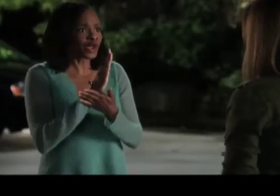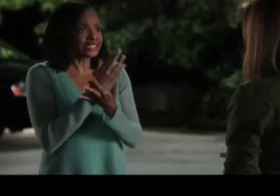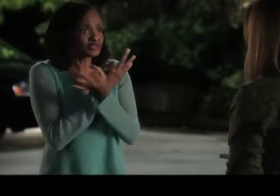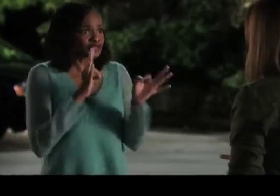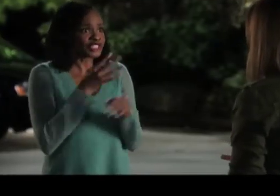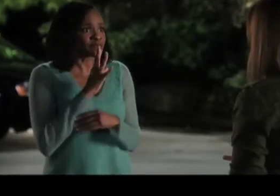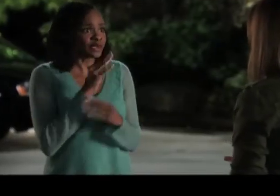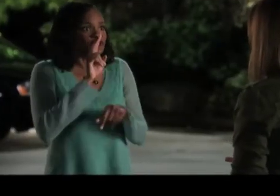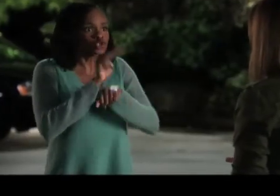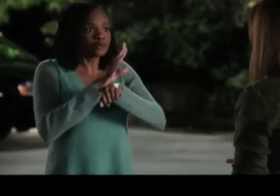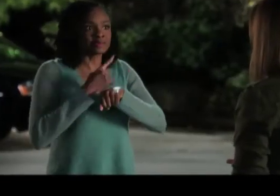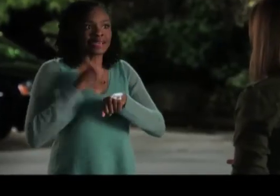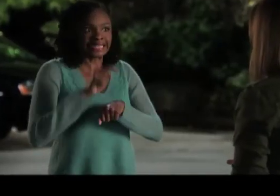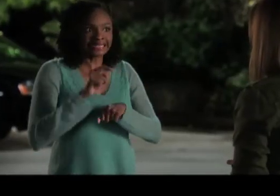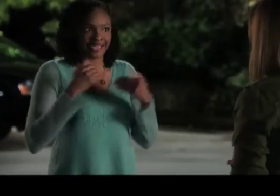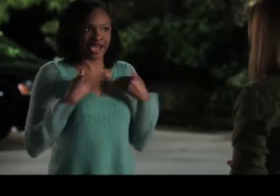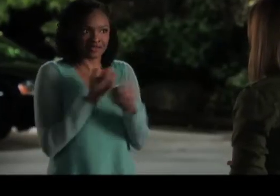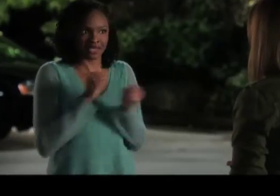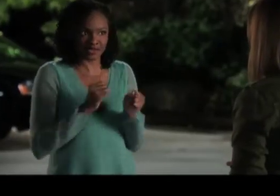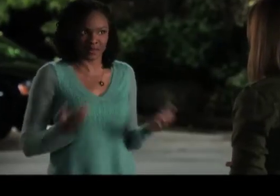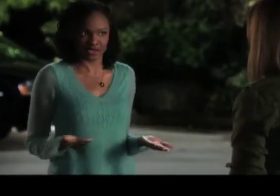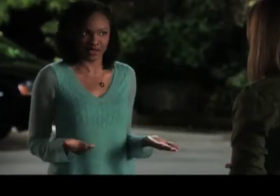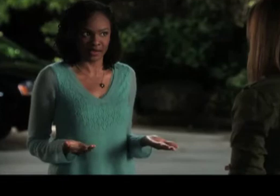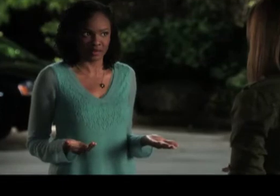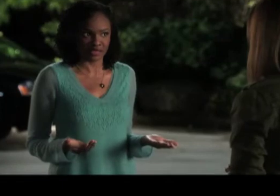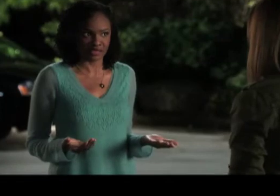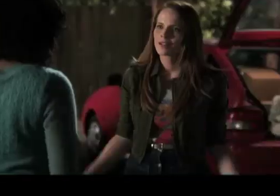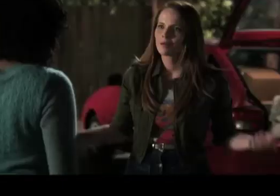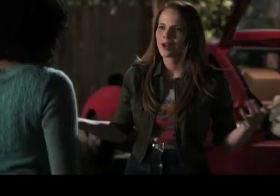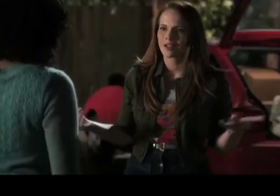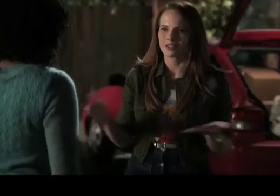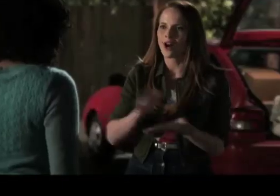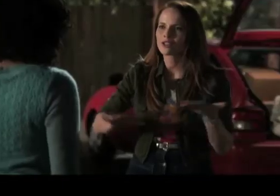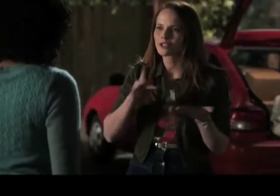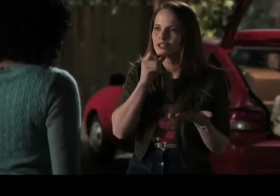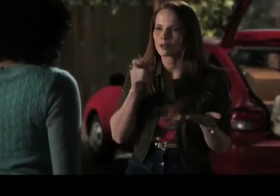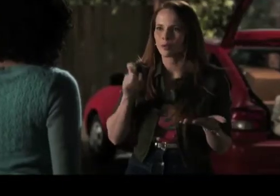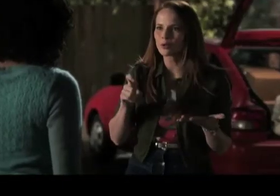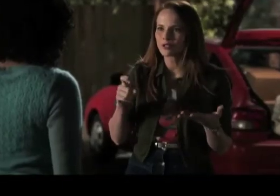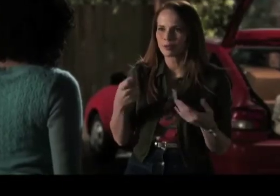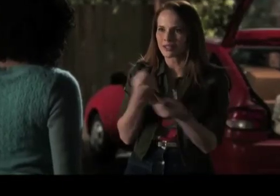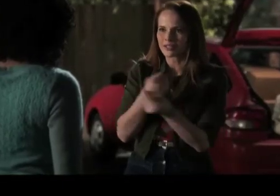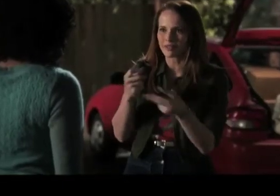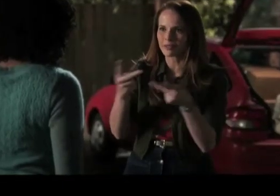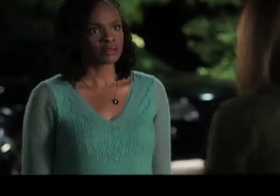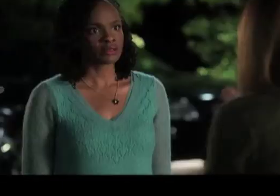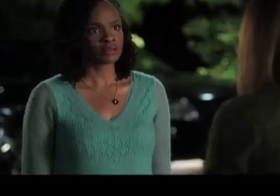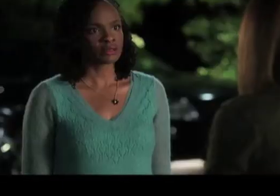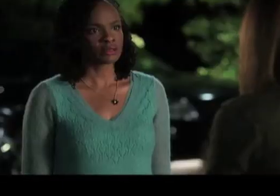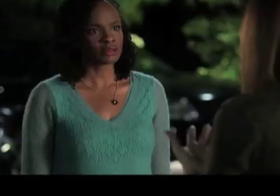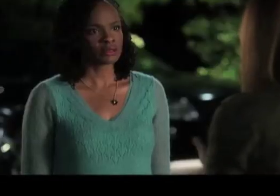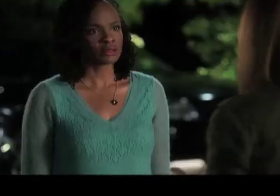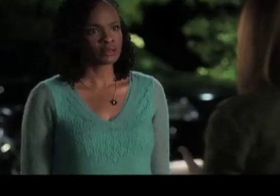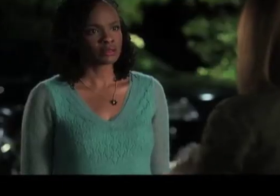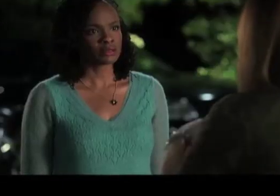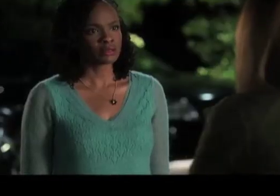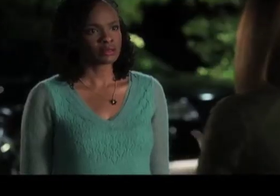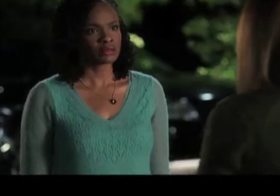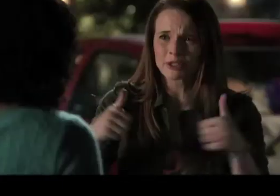to free speech trumps my need to have a safe space on campus. Come on, college isn't supposed to be a safe space. The whole reason we're here is to be